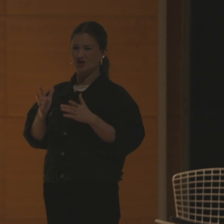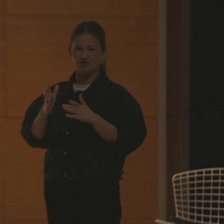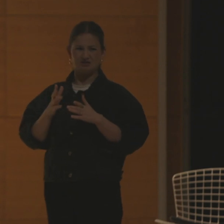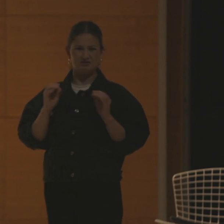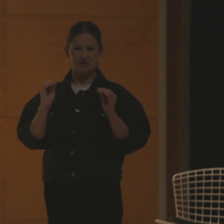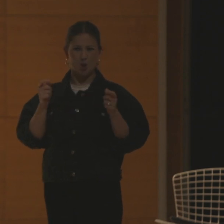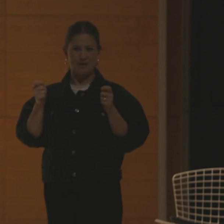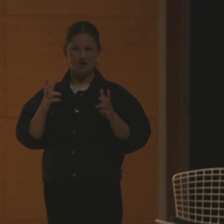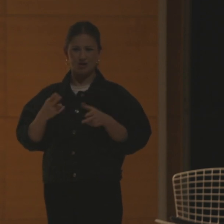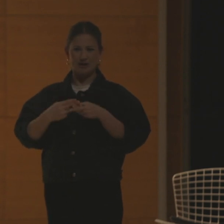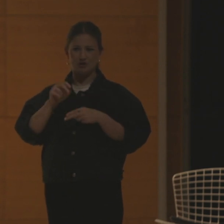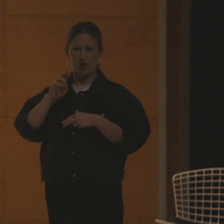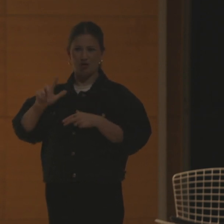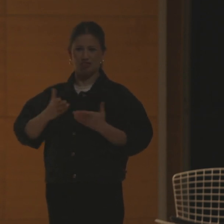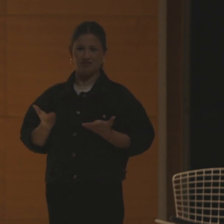named Carl here.